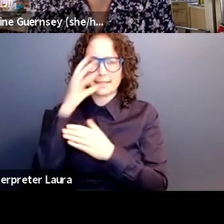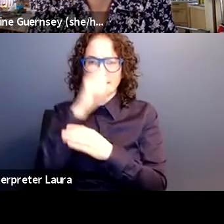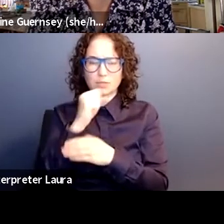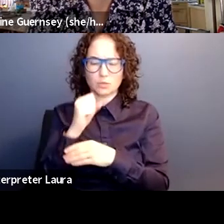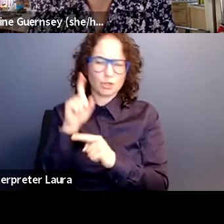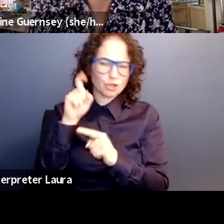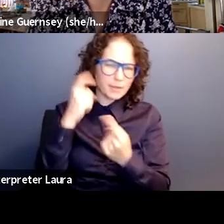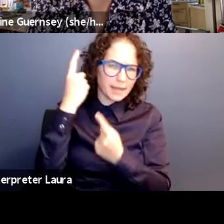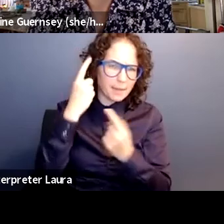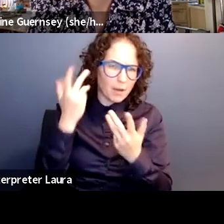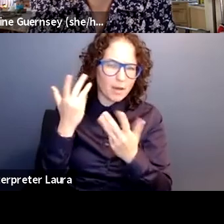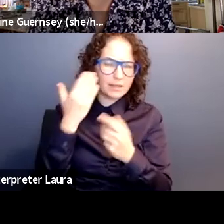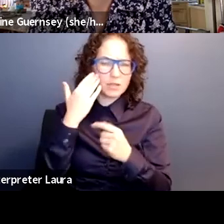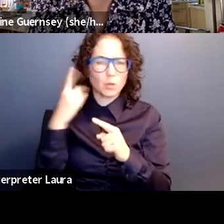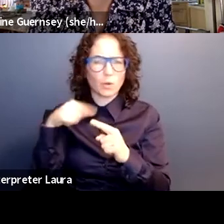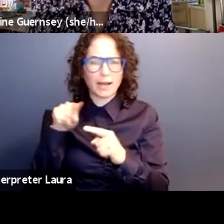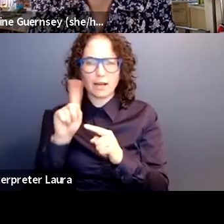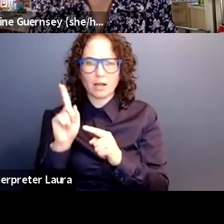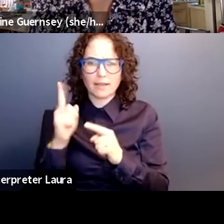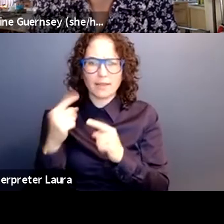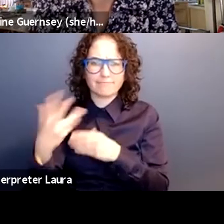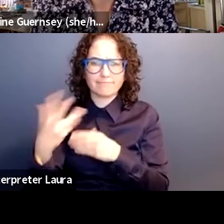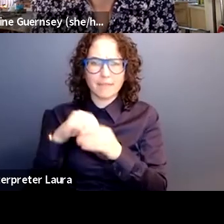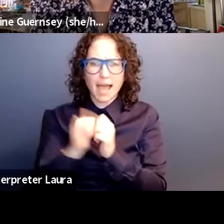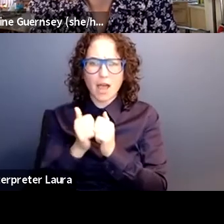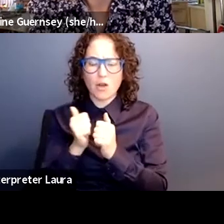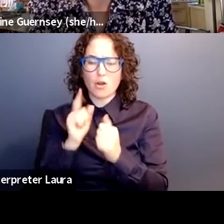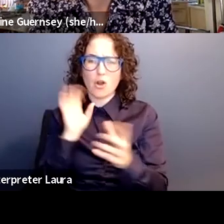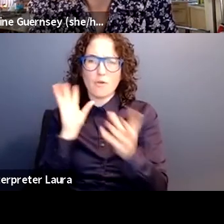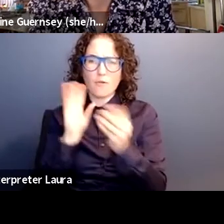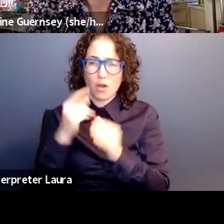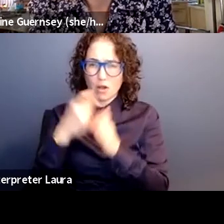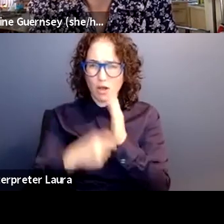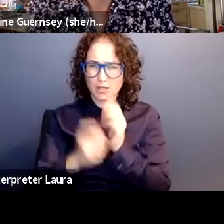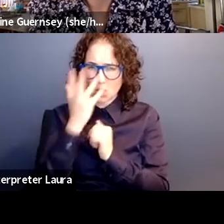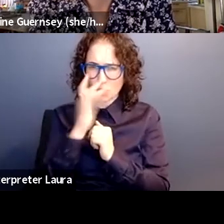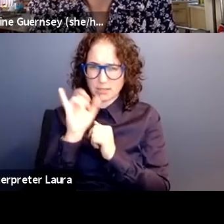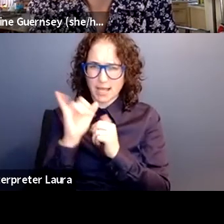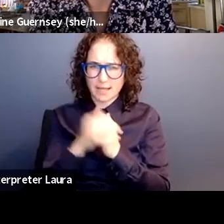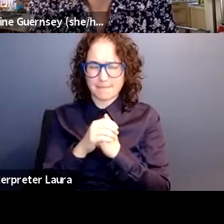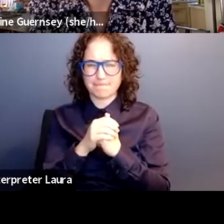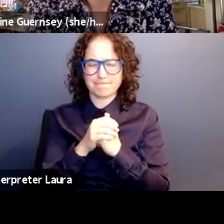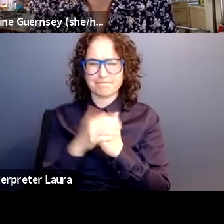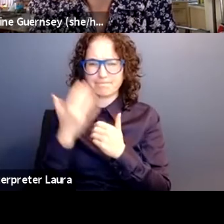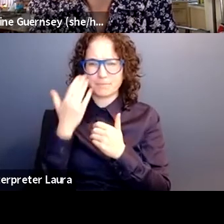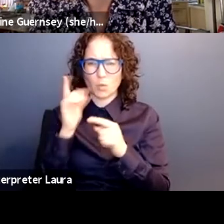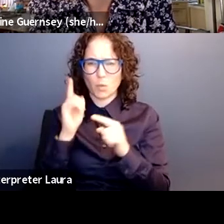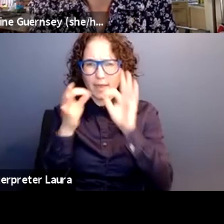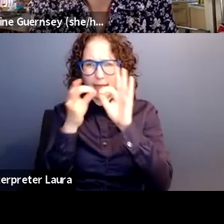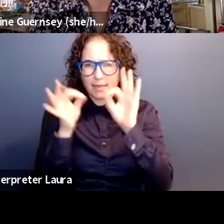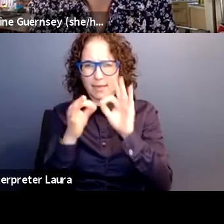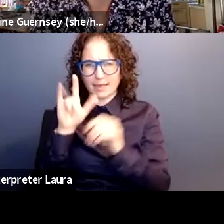should you be thinking about? Where do they fit into the way that our overall cost looks? And where would those line items come